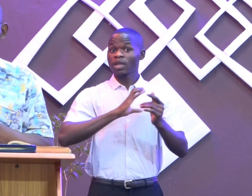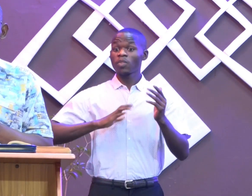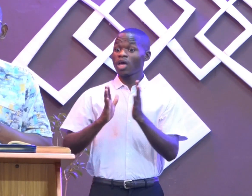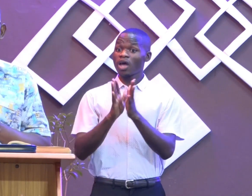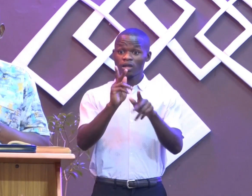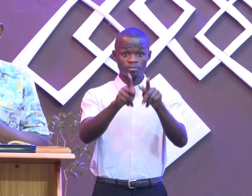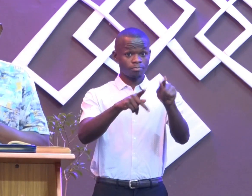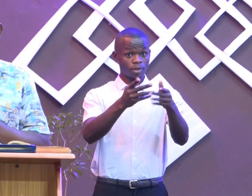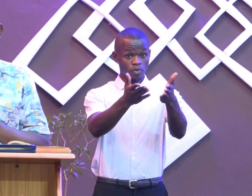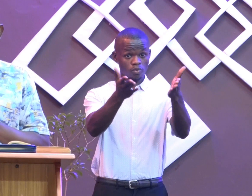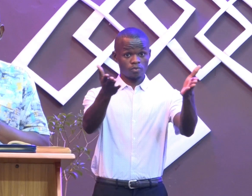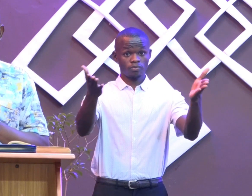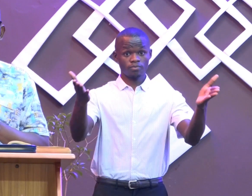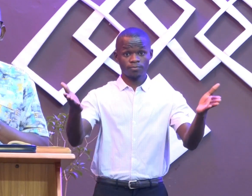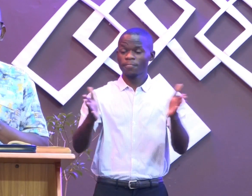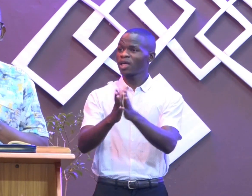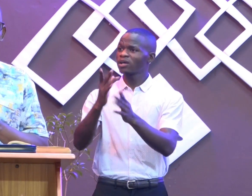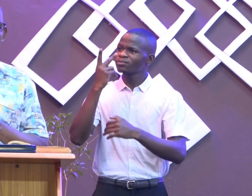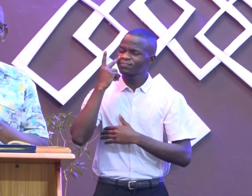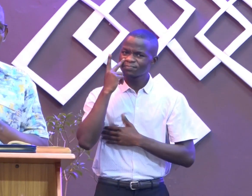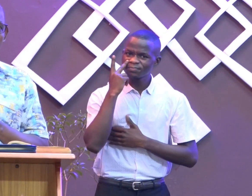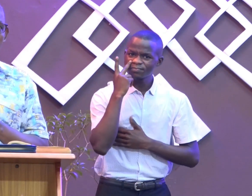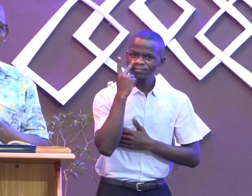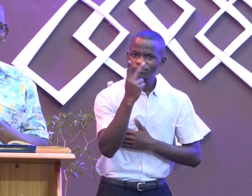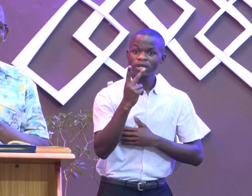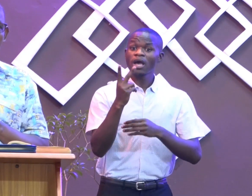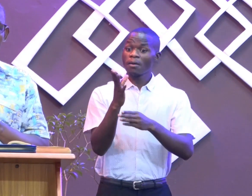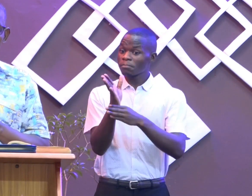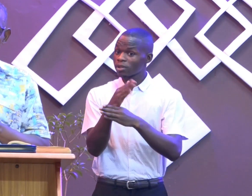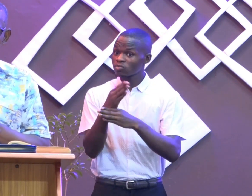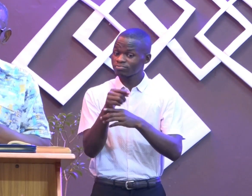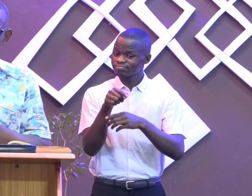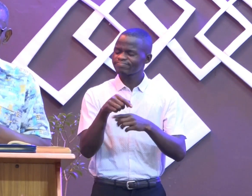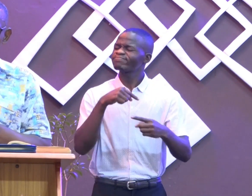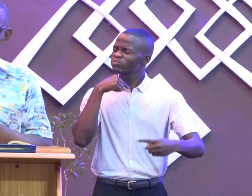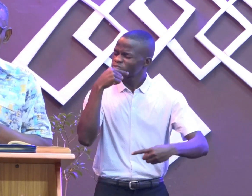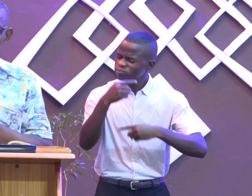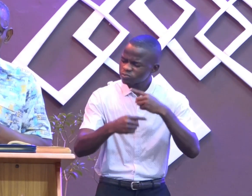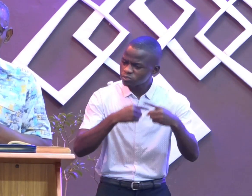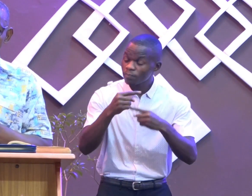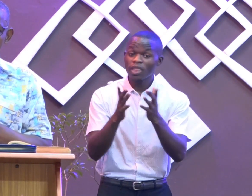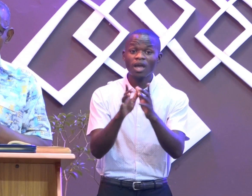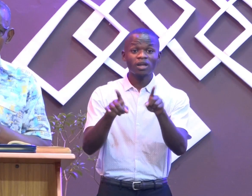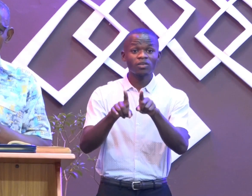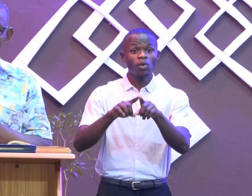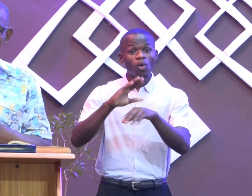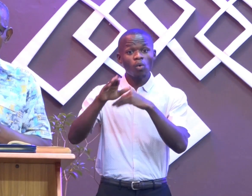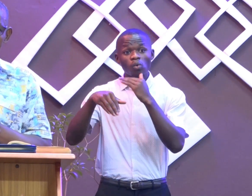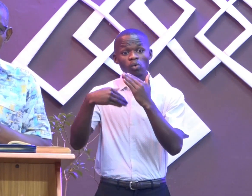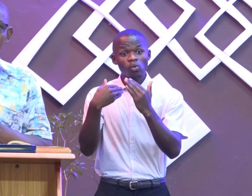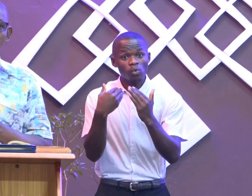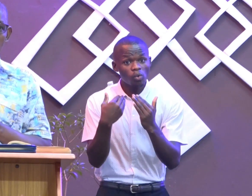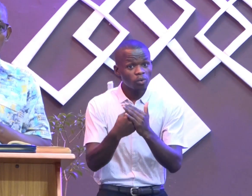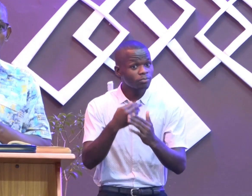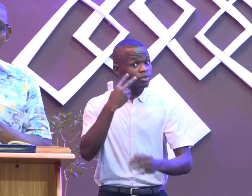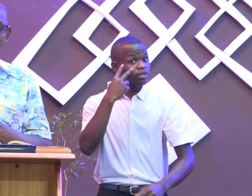to stand for our Lord and for the people. Okulaba ng'obuweereza buno bugenda mu maaso, ate na buli kirooto omulabirizi kye yaleka